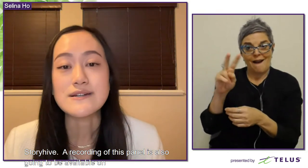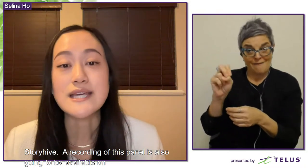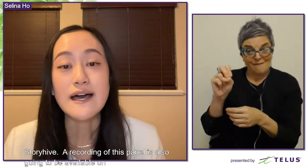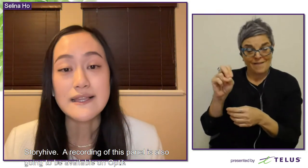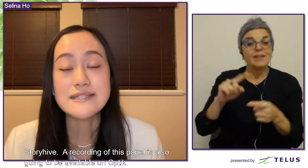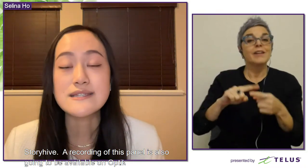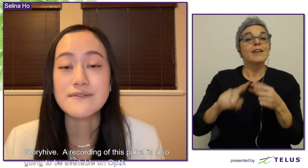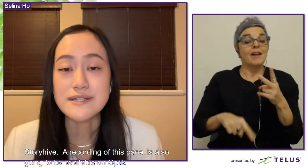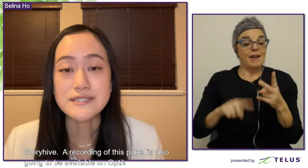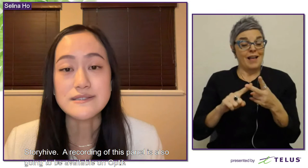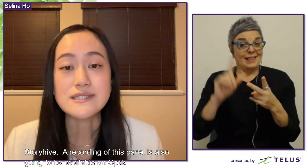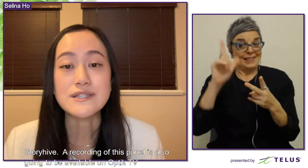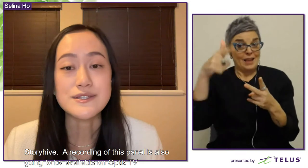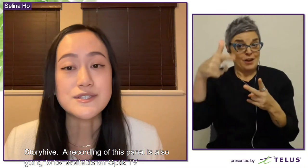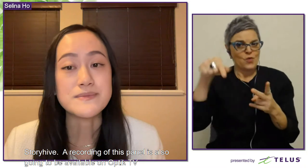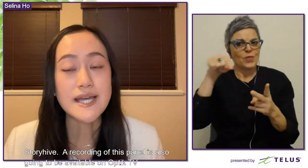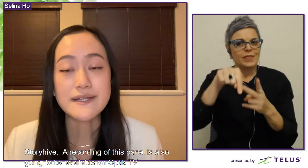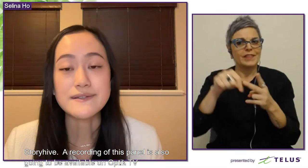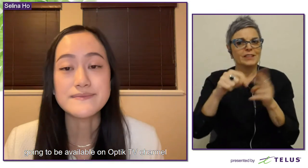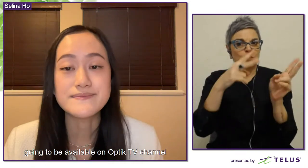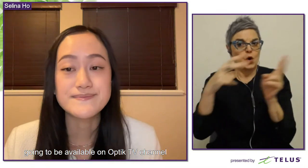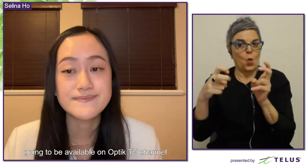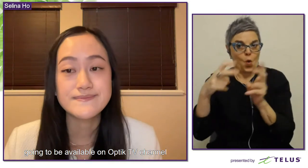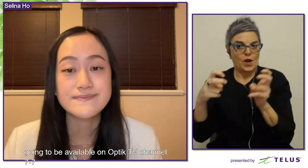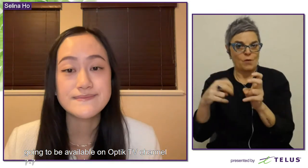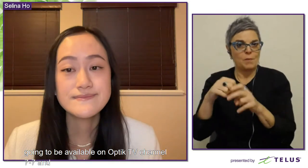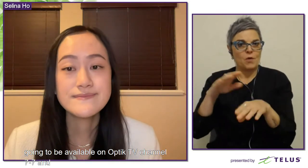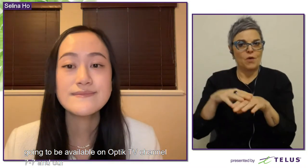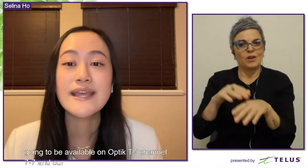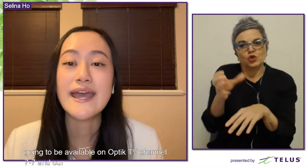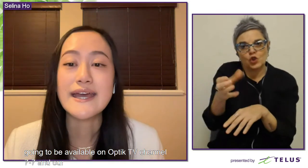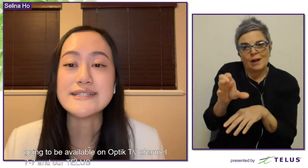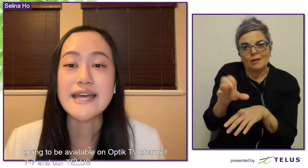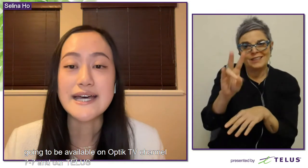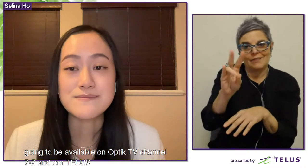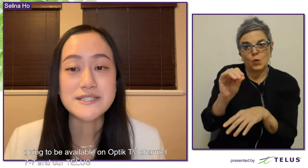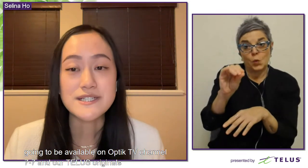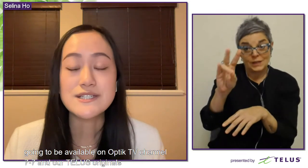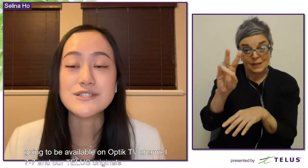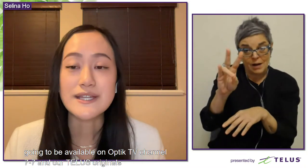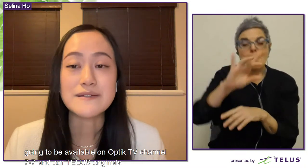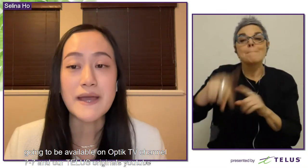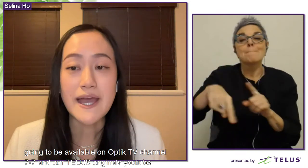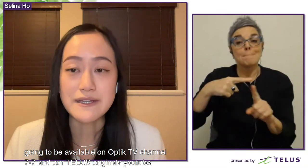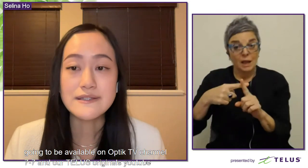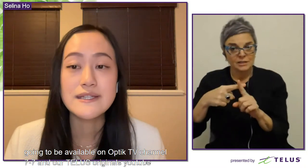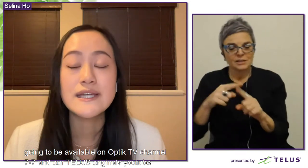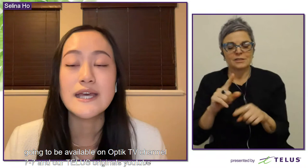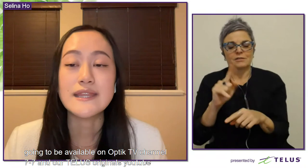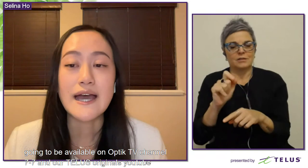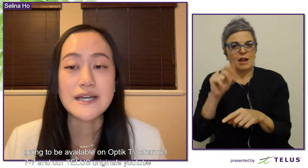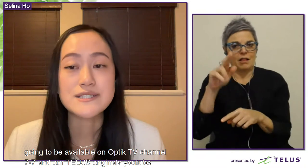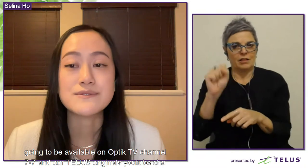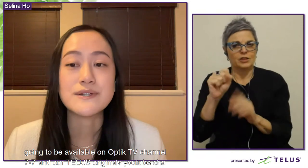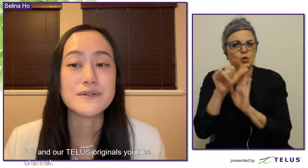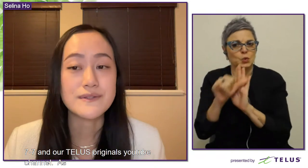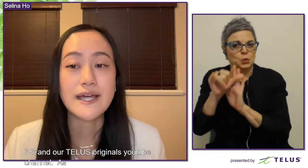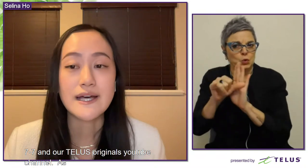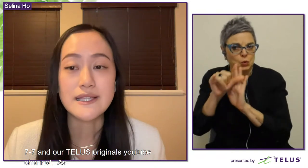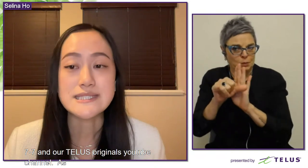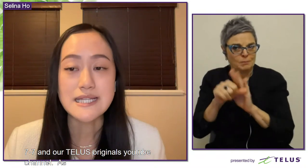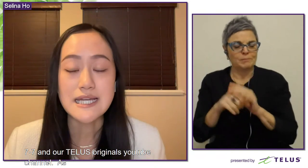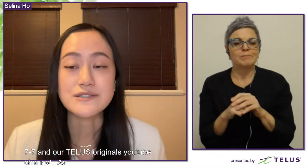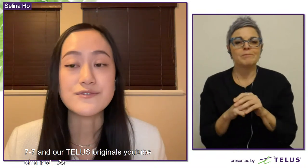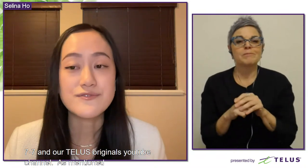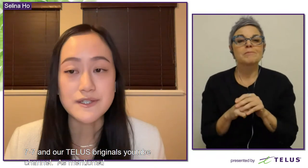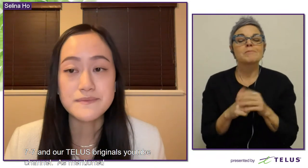well as our TELUS Originals YouTube channel. And as mentioned during the panel, the actual Who